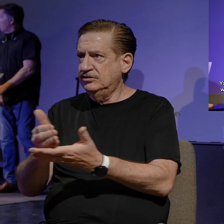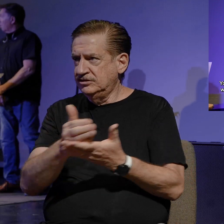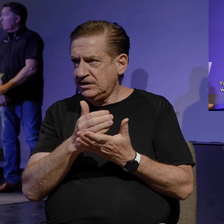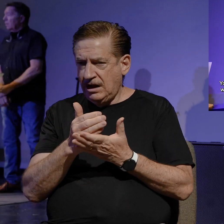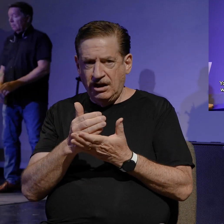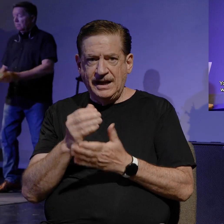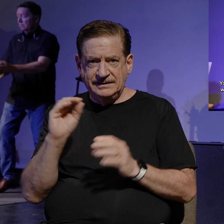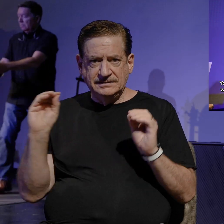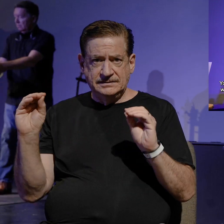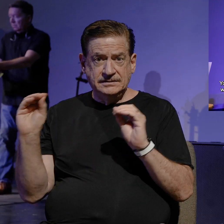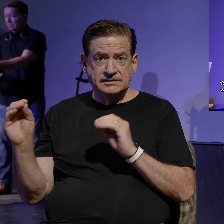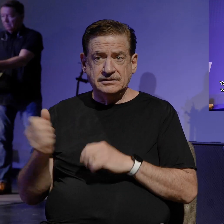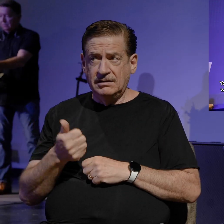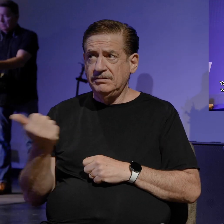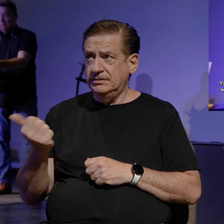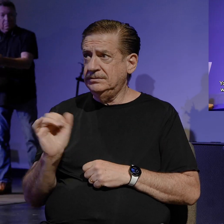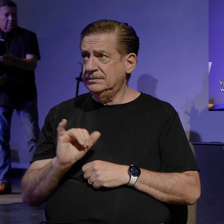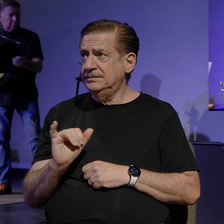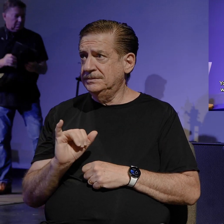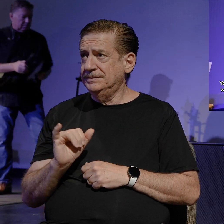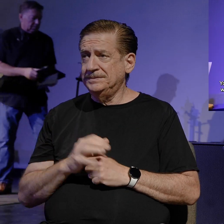also.